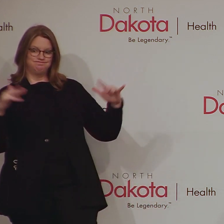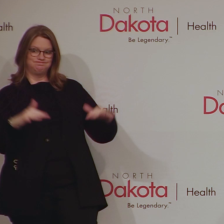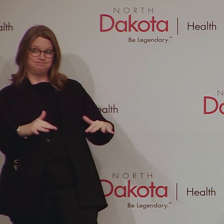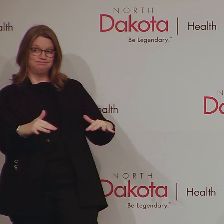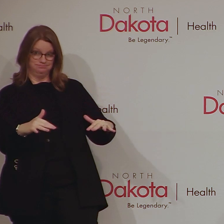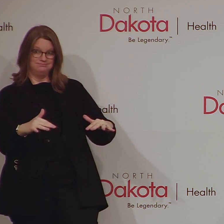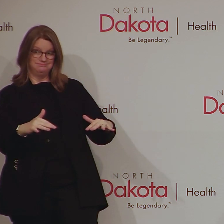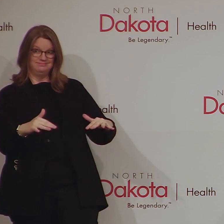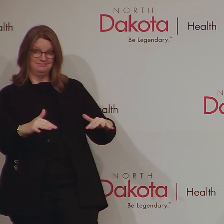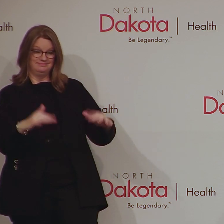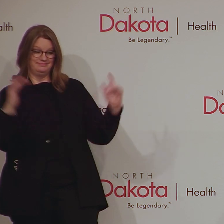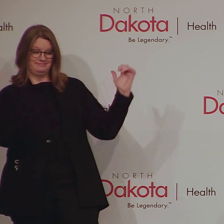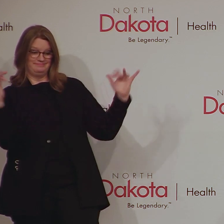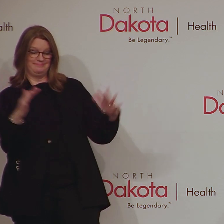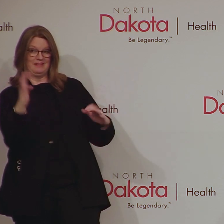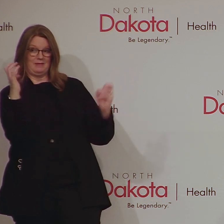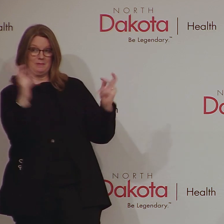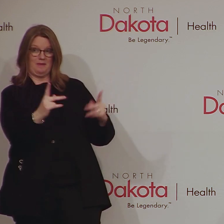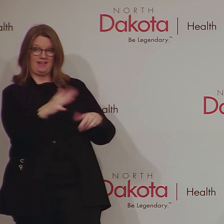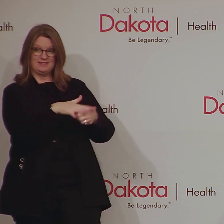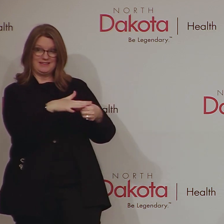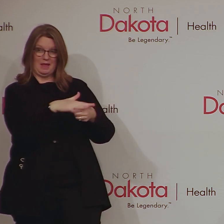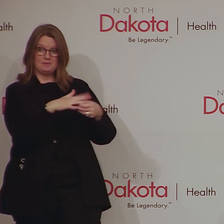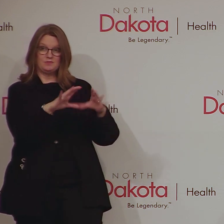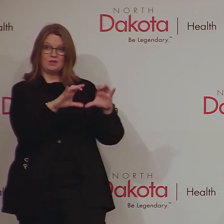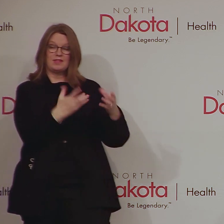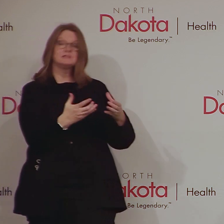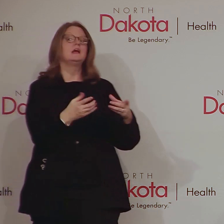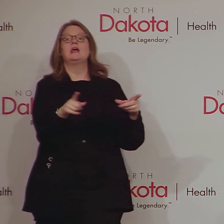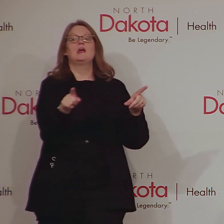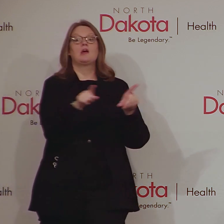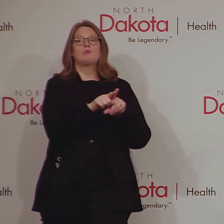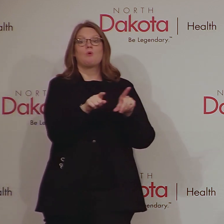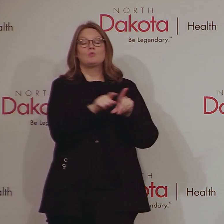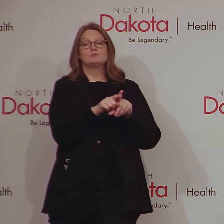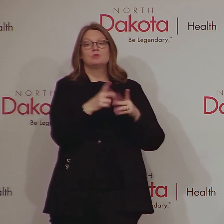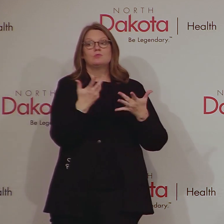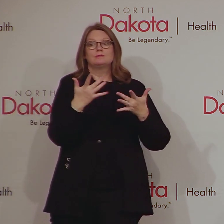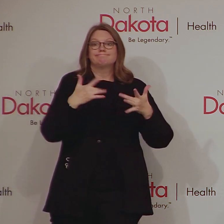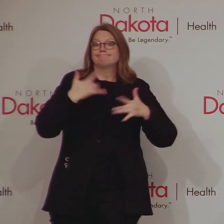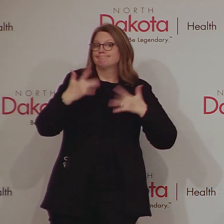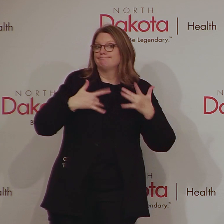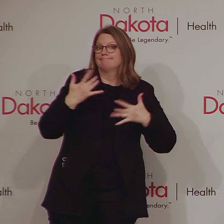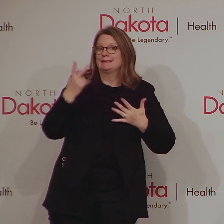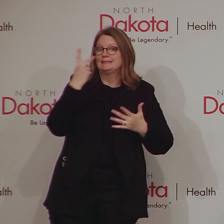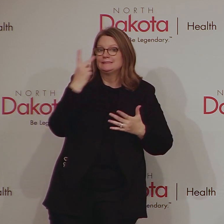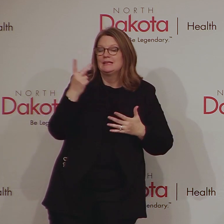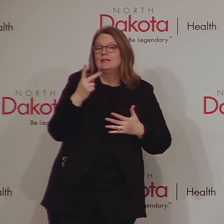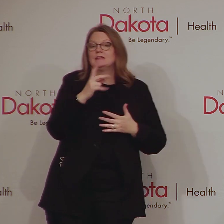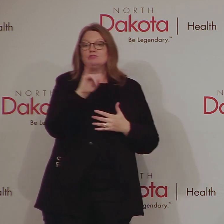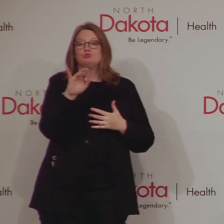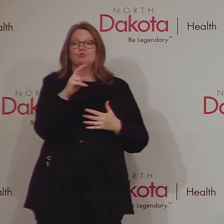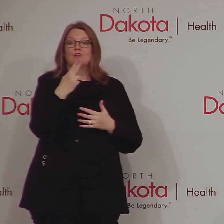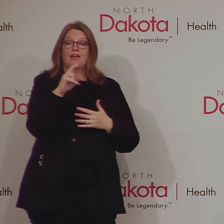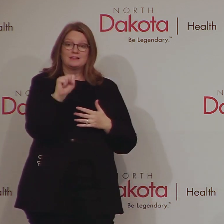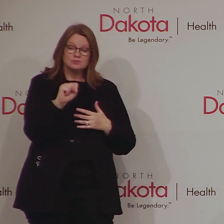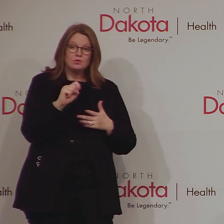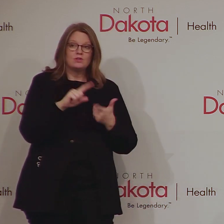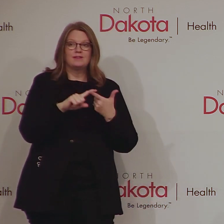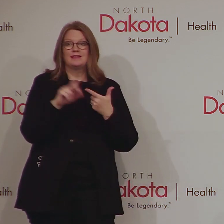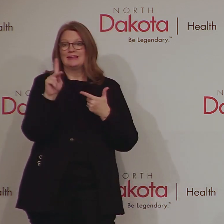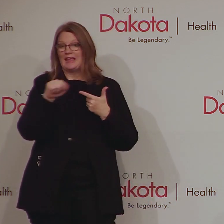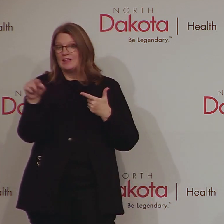about now. They've returned to campuses for classes, and also, as we're excited to see that most junior high and K-12 schools